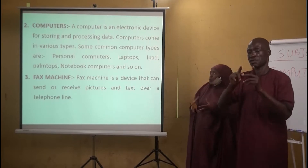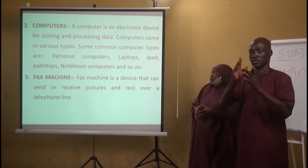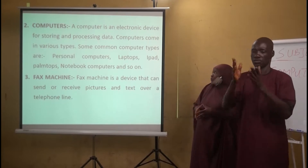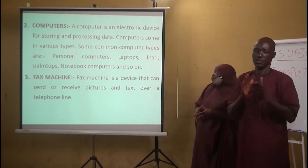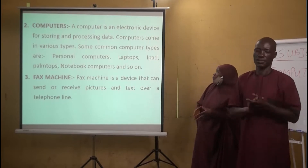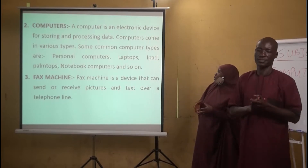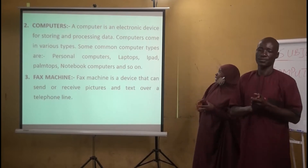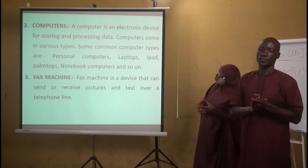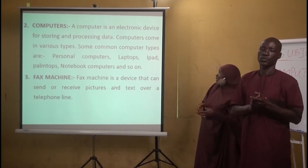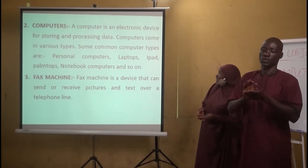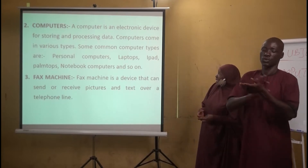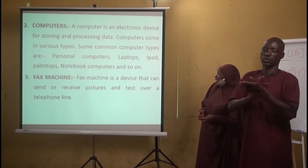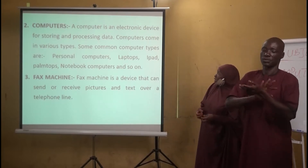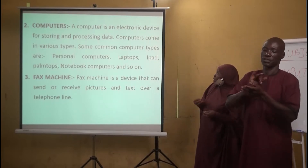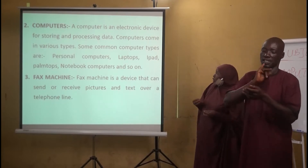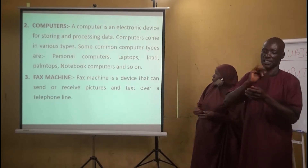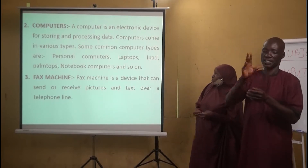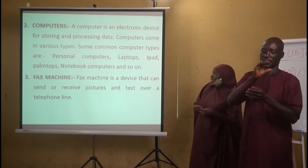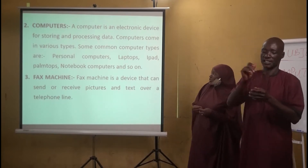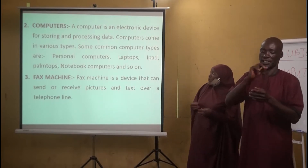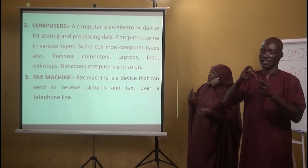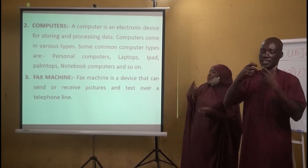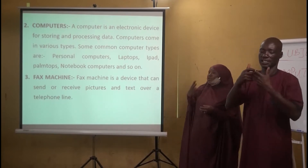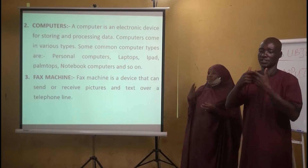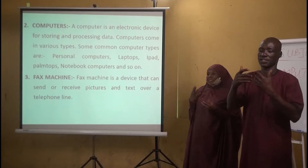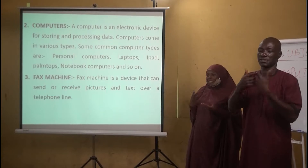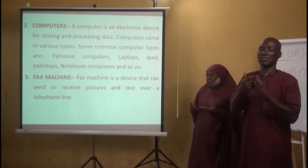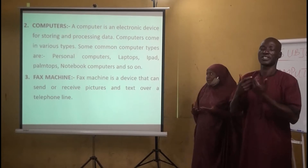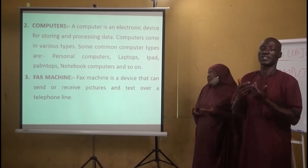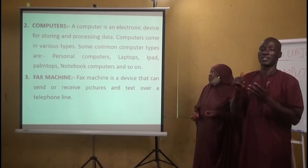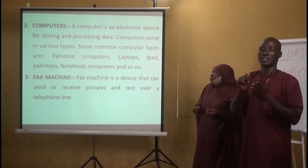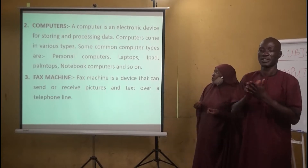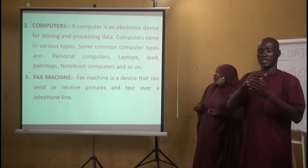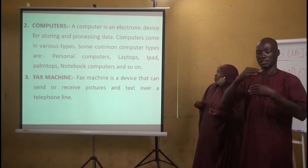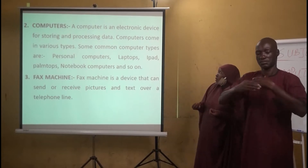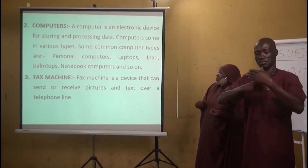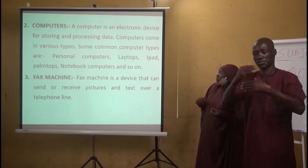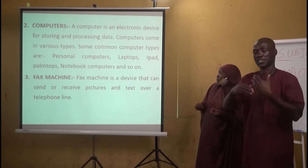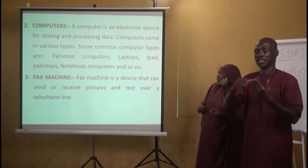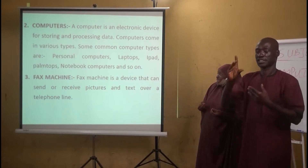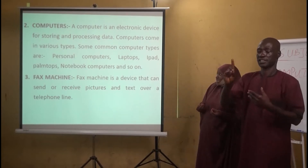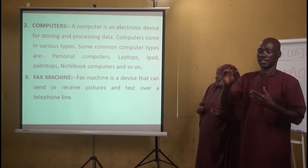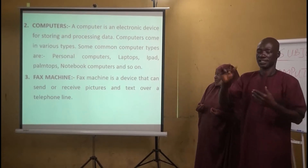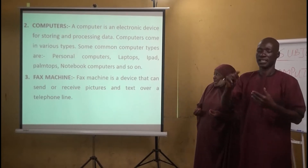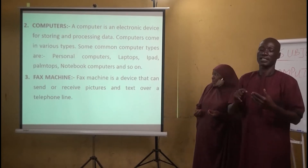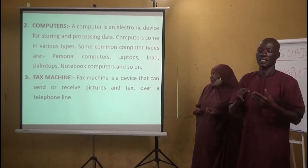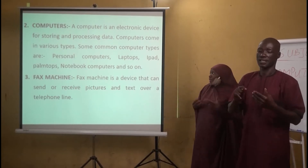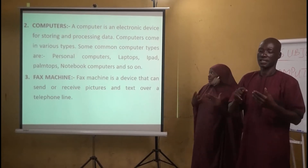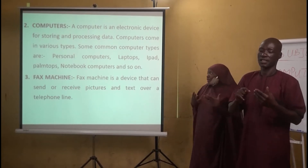output. And we said computers come in various types. Some common computer types are the